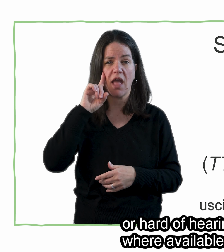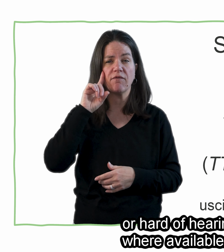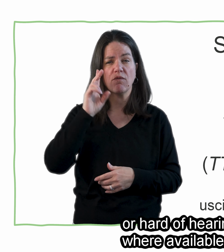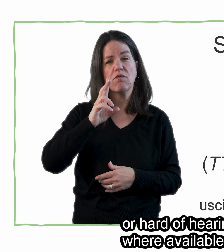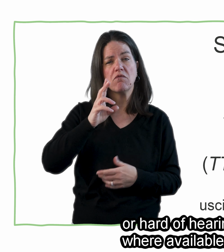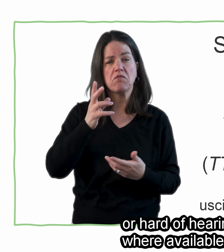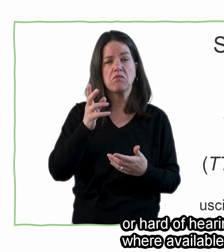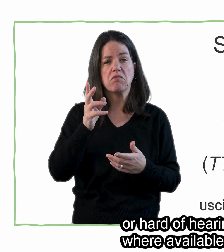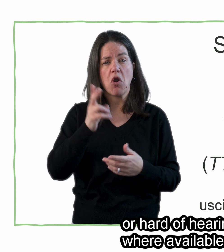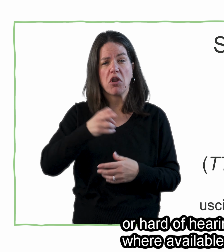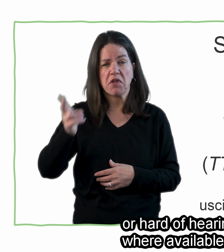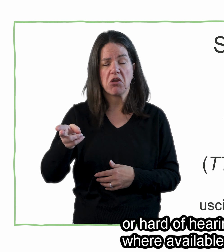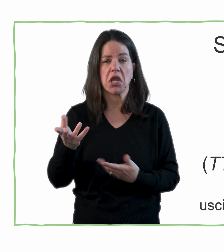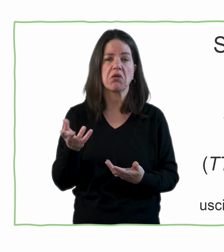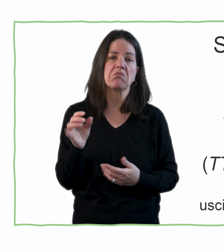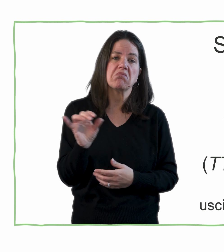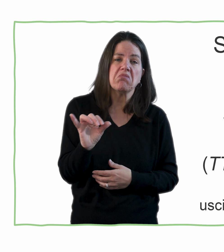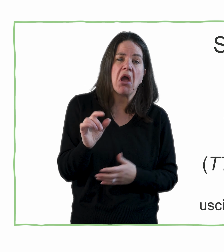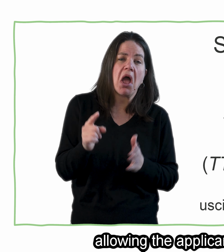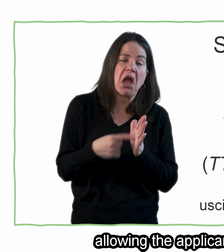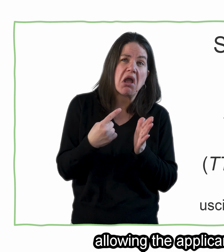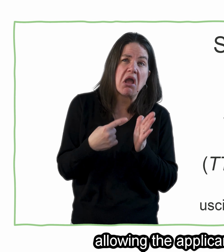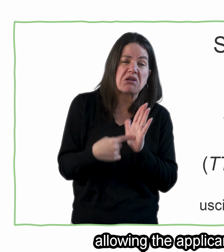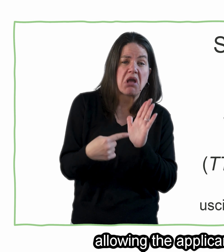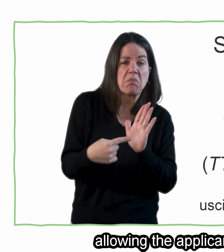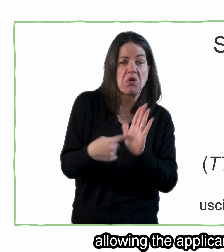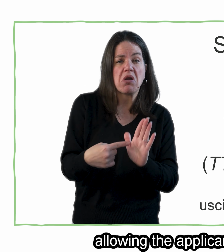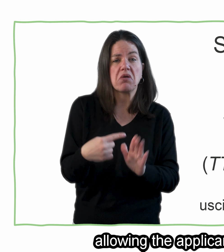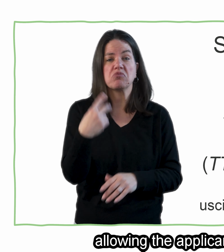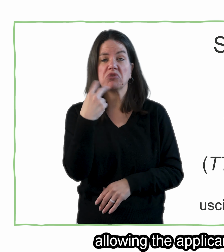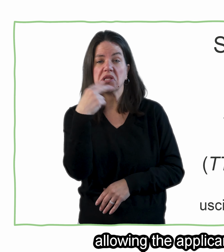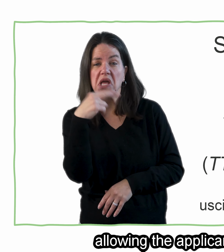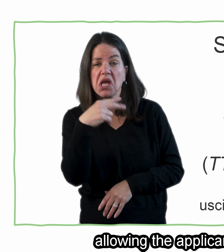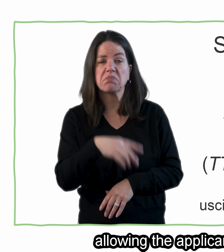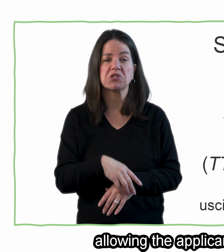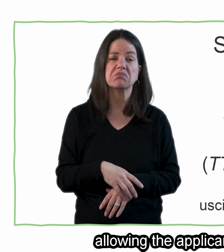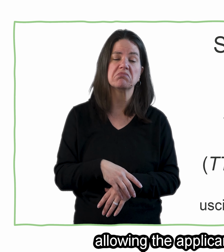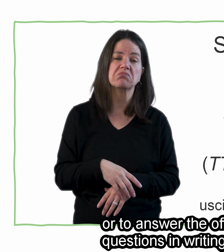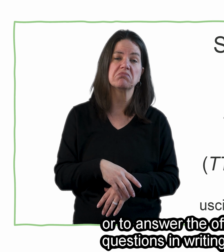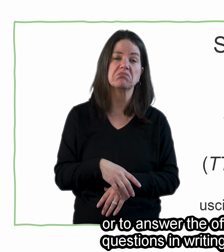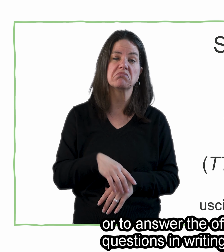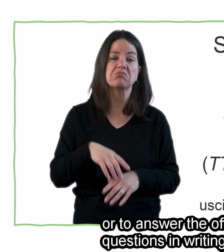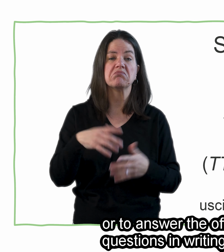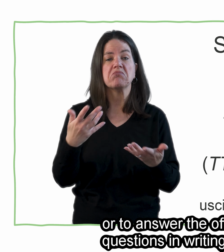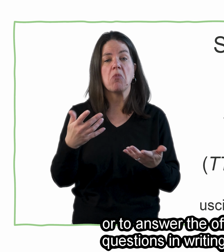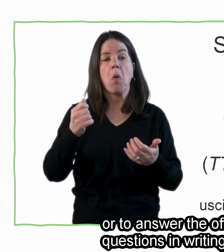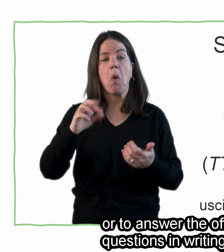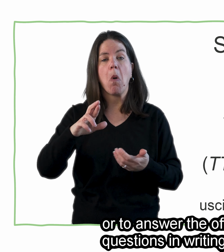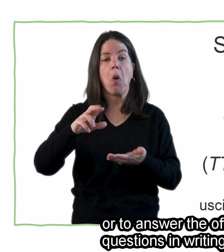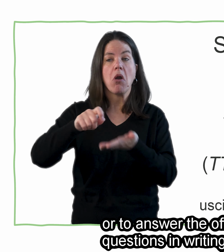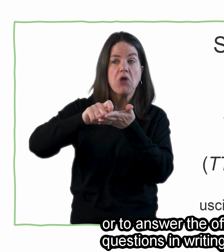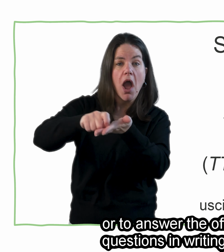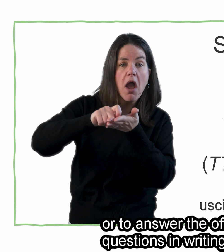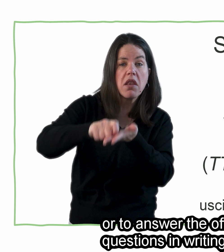available, such as allowing the applicant to read lips or to answer the officer's